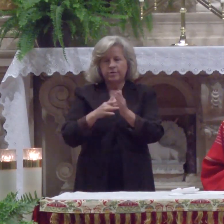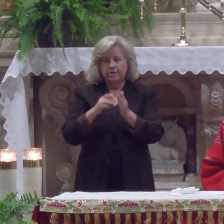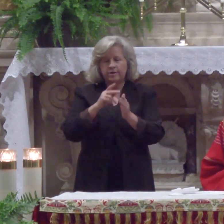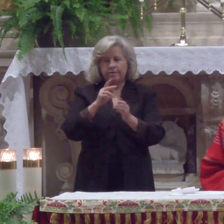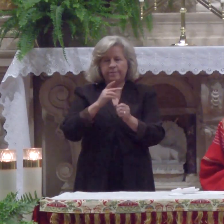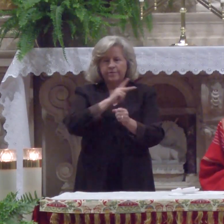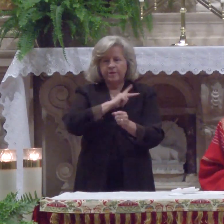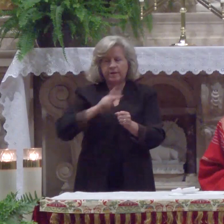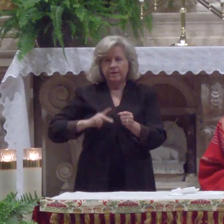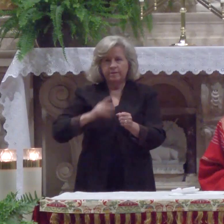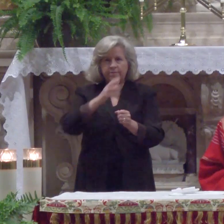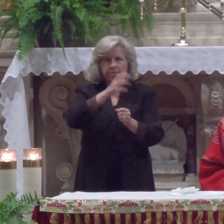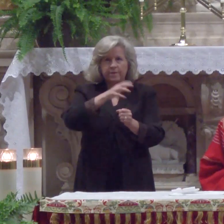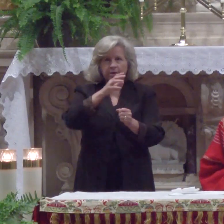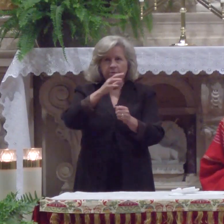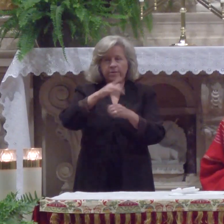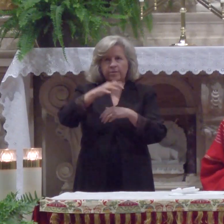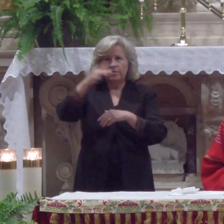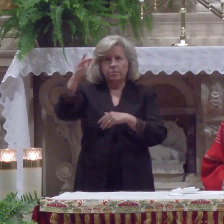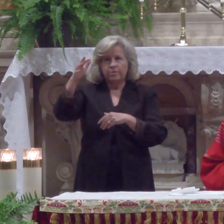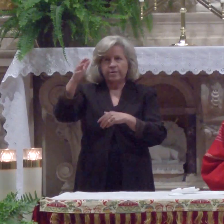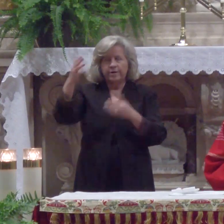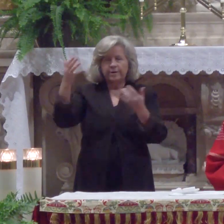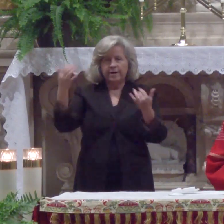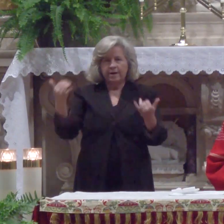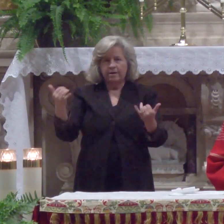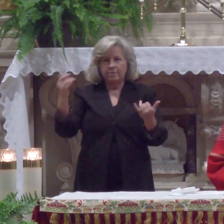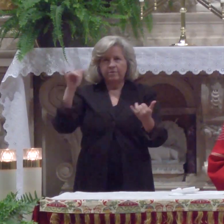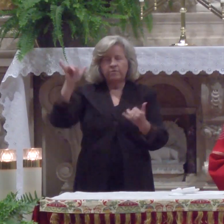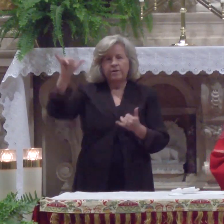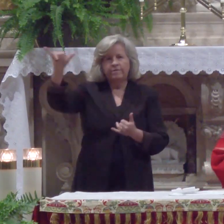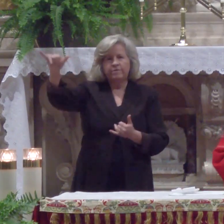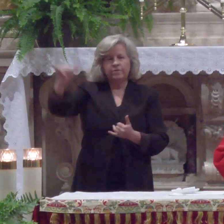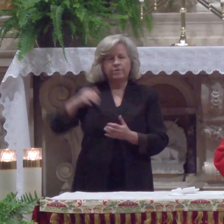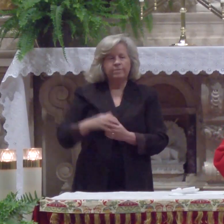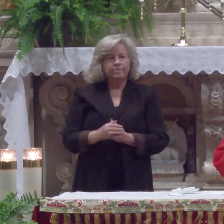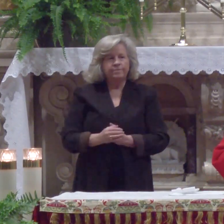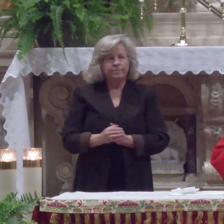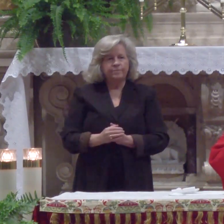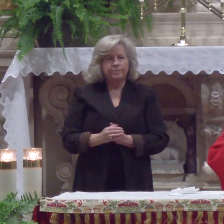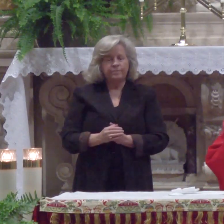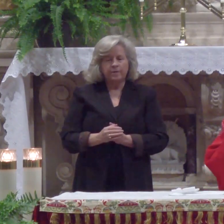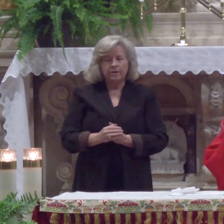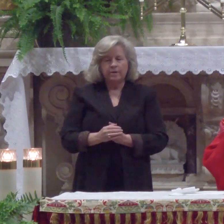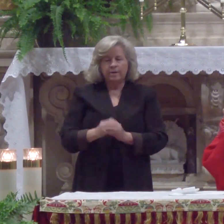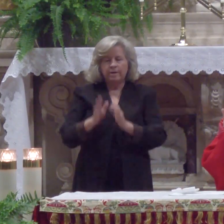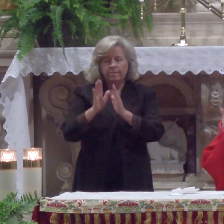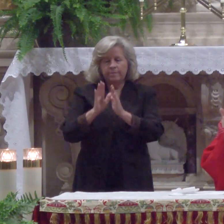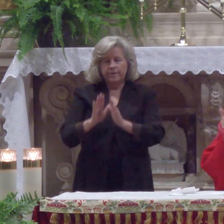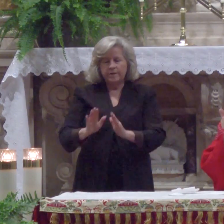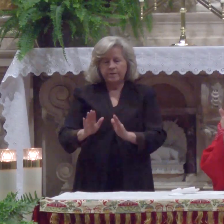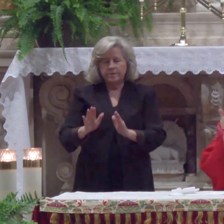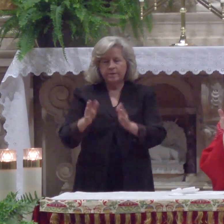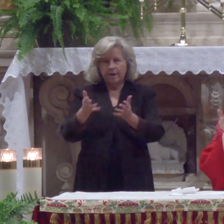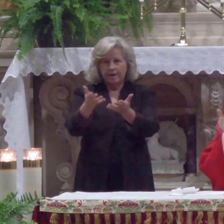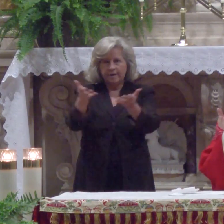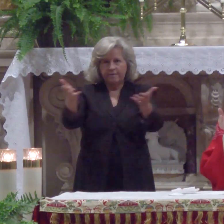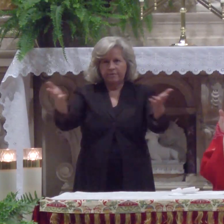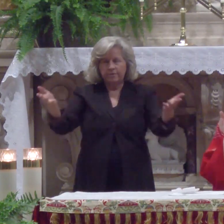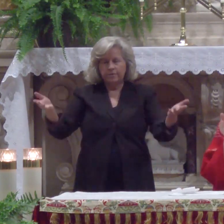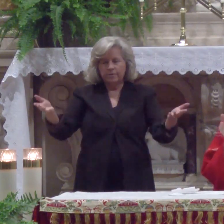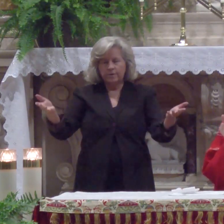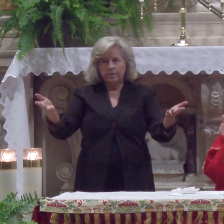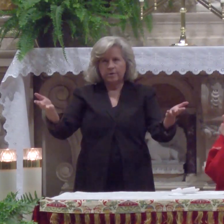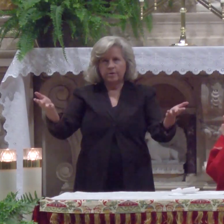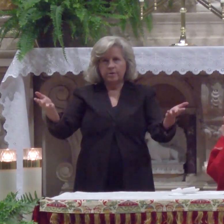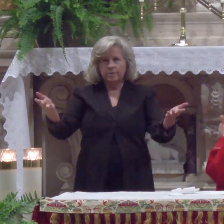the power, and the glory are yours, now and forever. Lord Jesus Christ, who said to your apostles, "Peace I leave you, my peace I give you,"